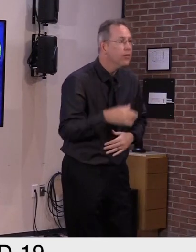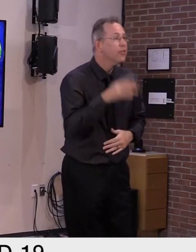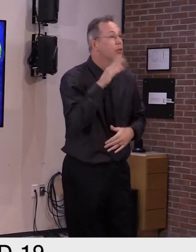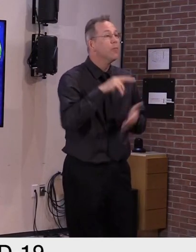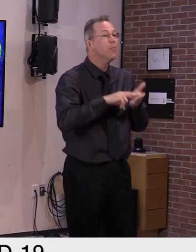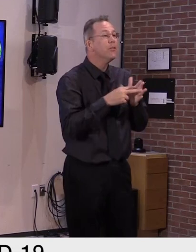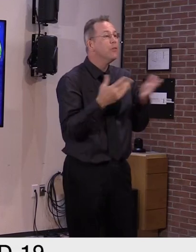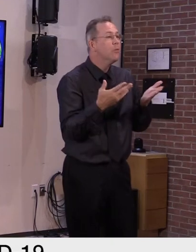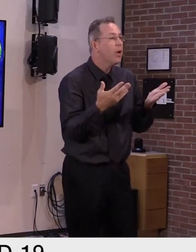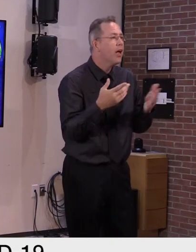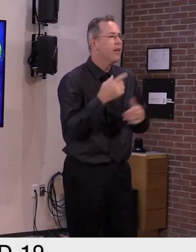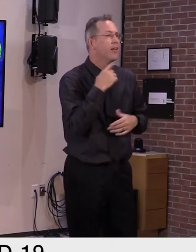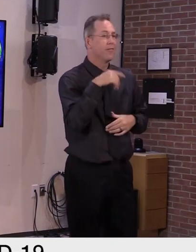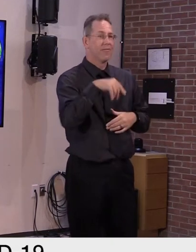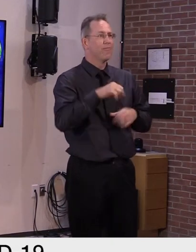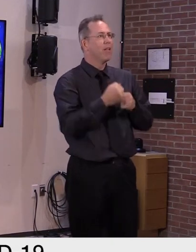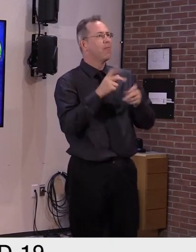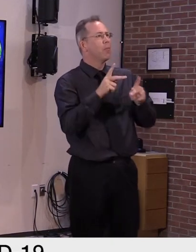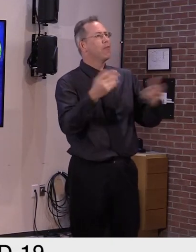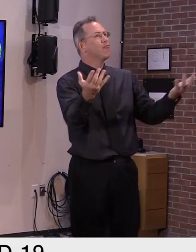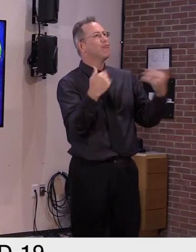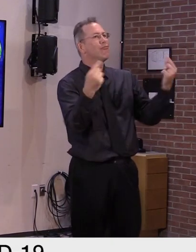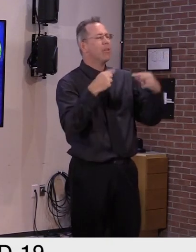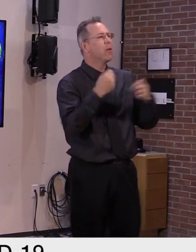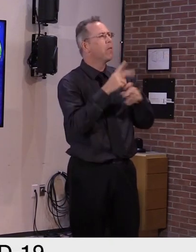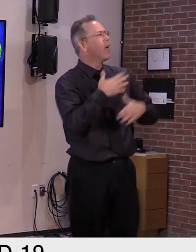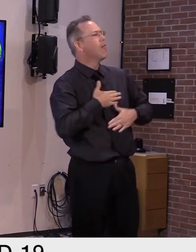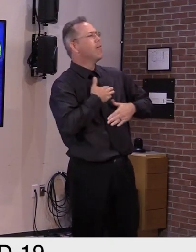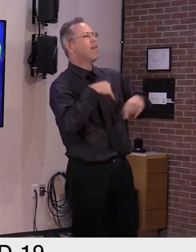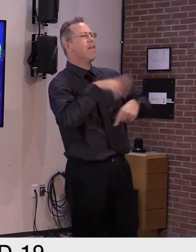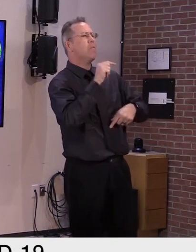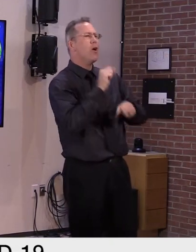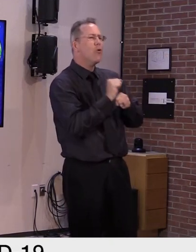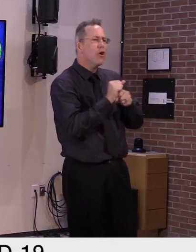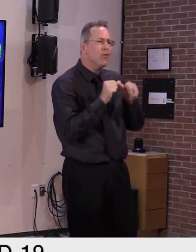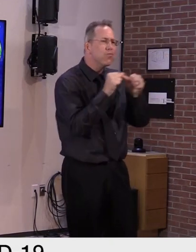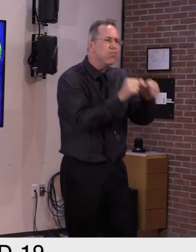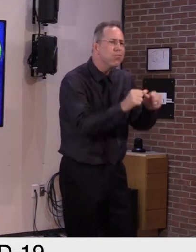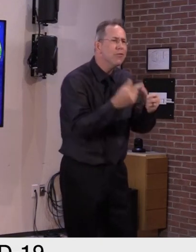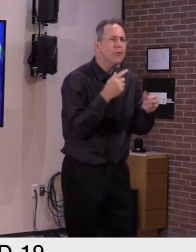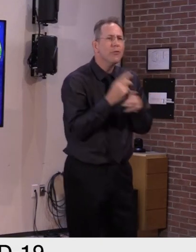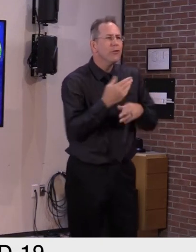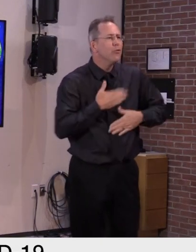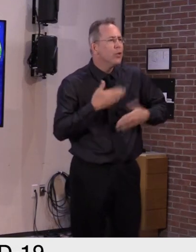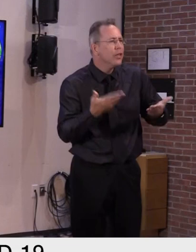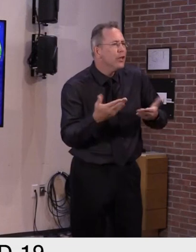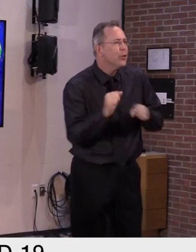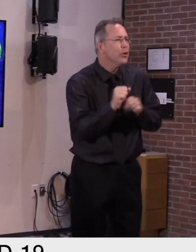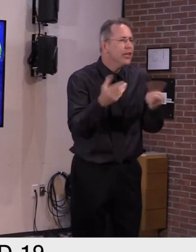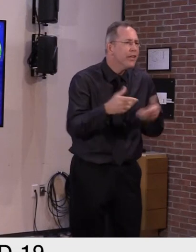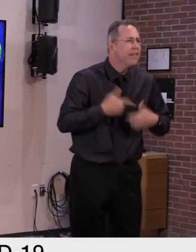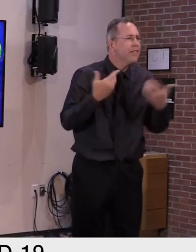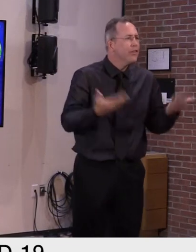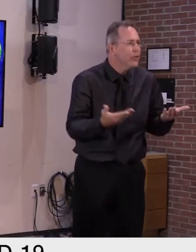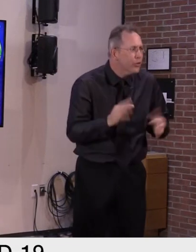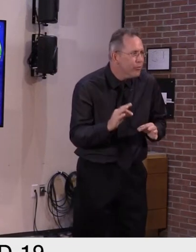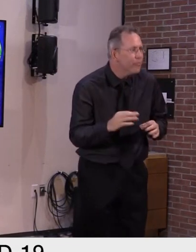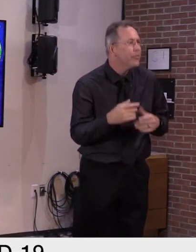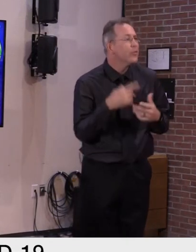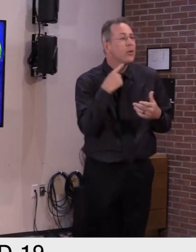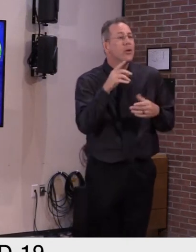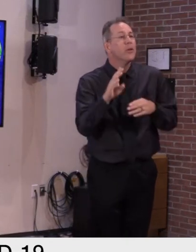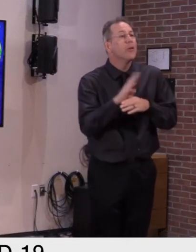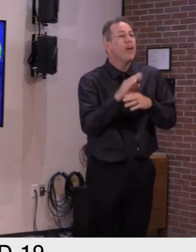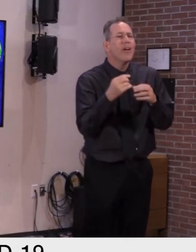visit. It's critical we do what we can to help our hardest hit employers during these times so they